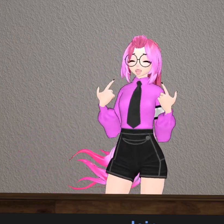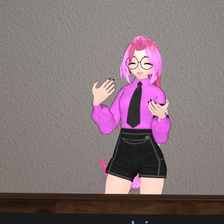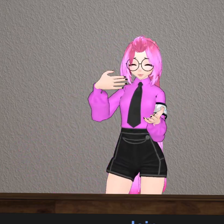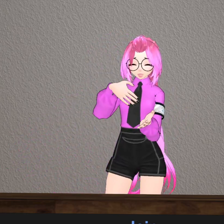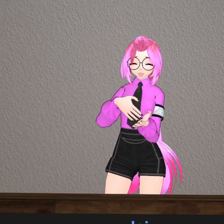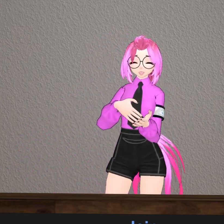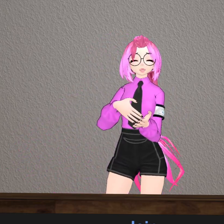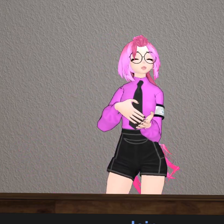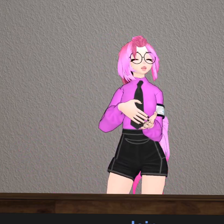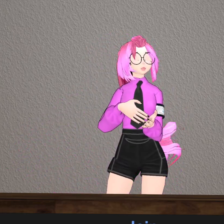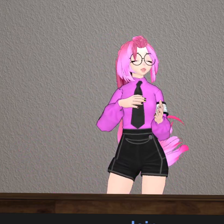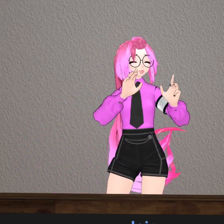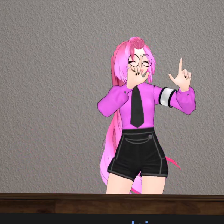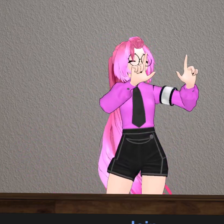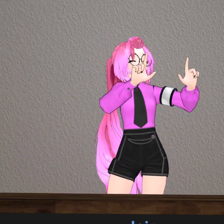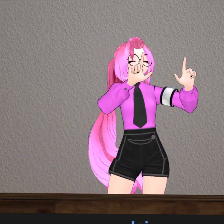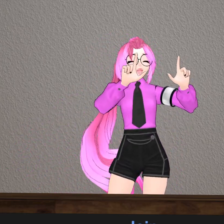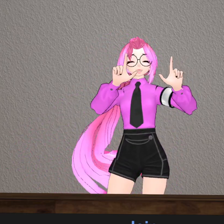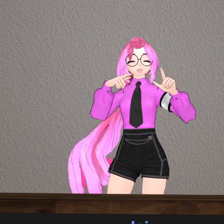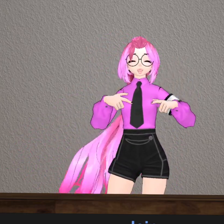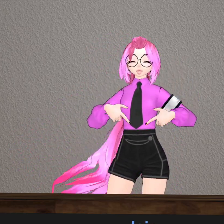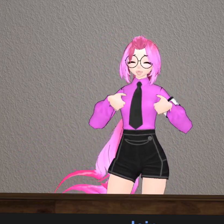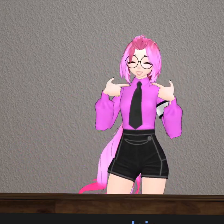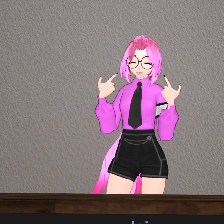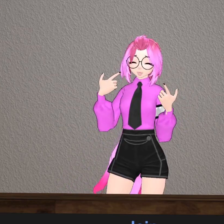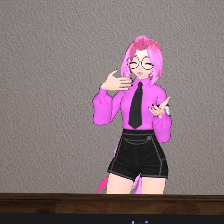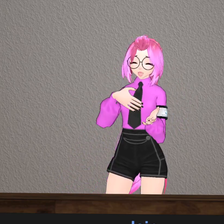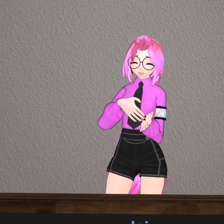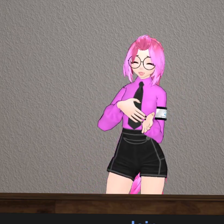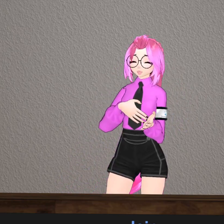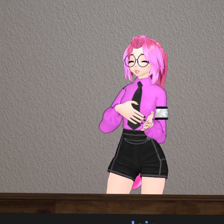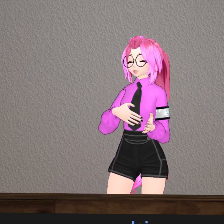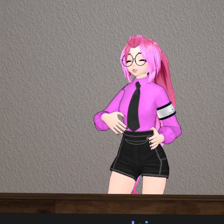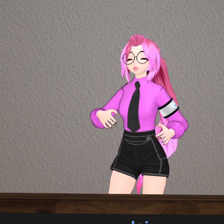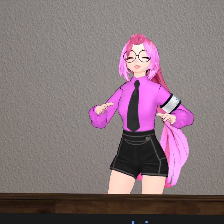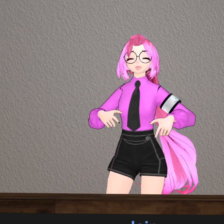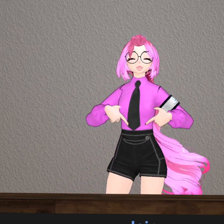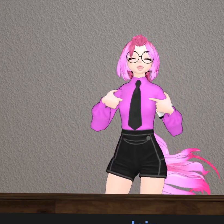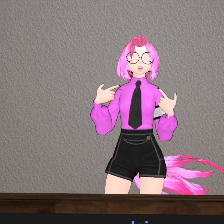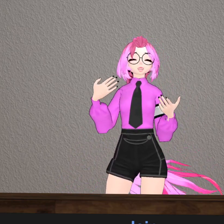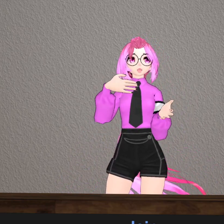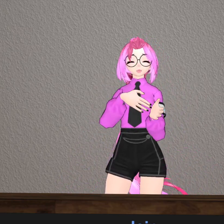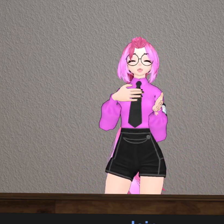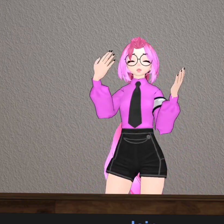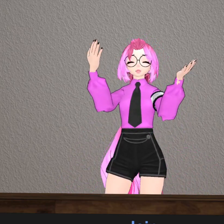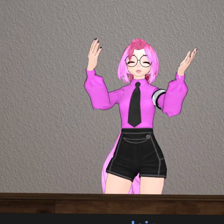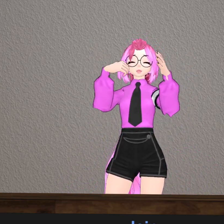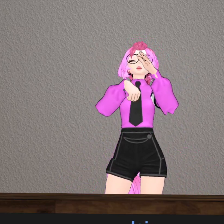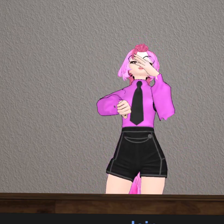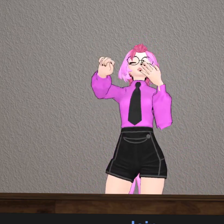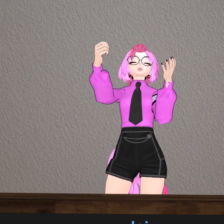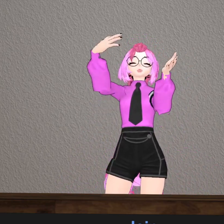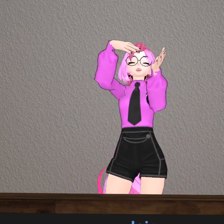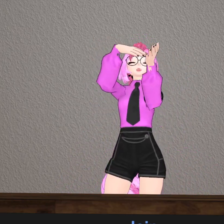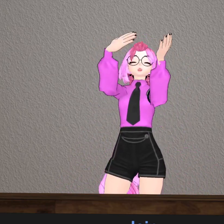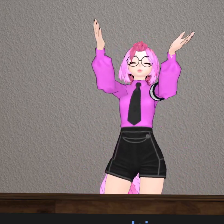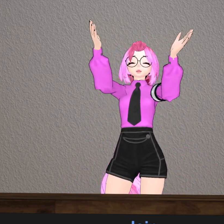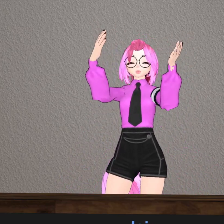life again. This is life. L hands, life again. You shall be born again into this world.